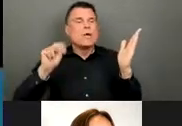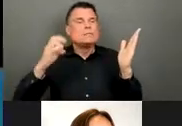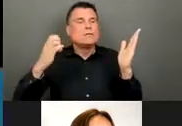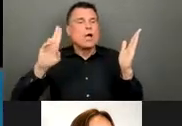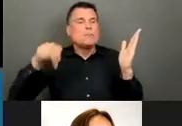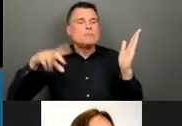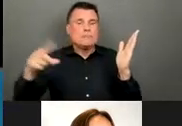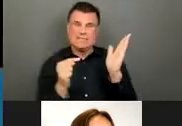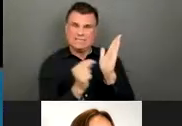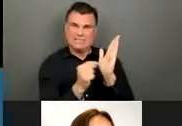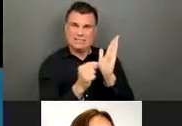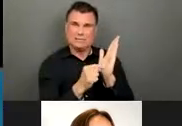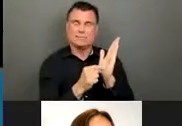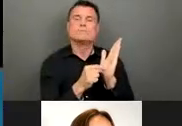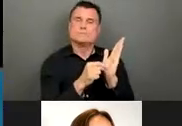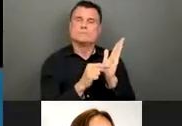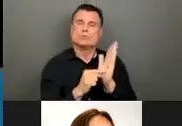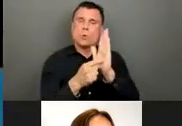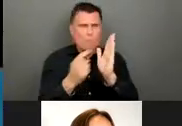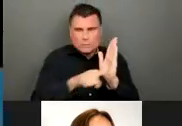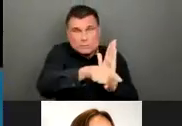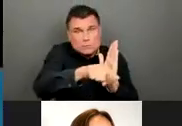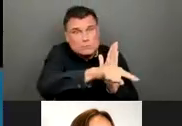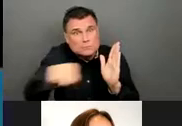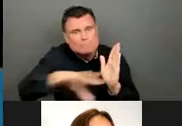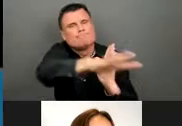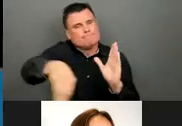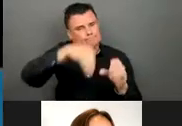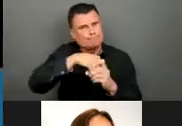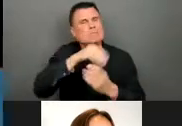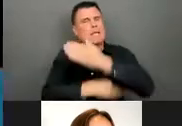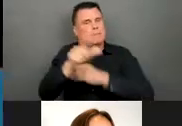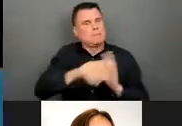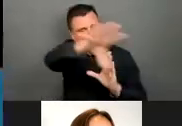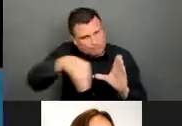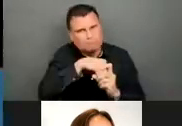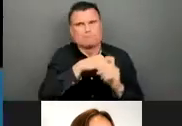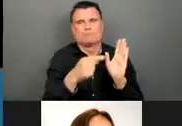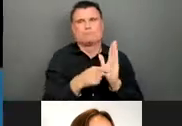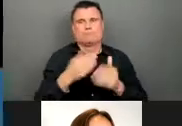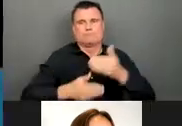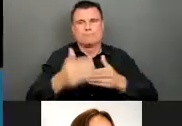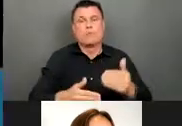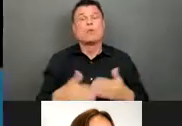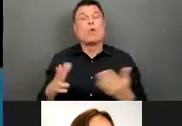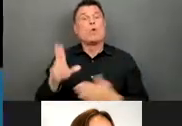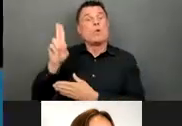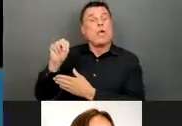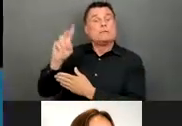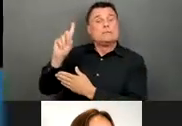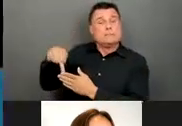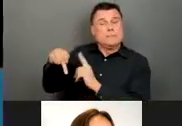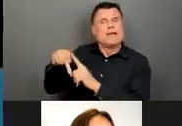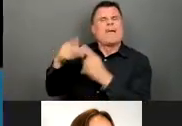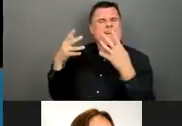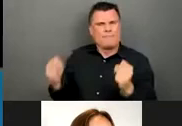on disability inclusion by the principles of the UNDP Guidance Note on Disability Inclusive